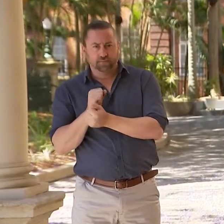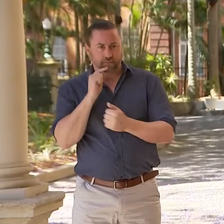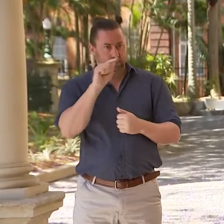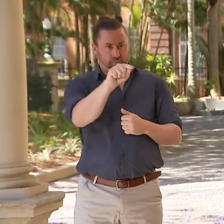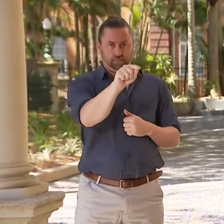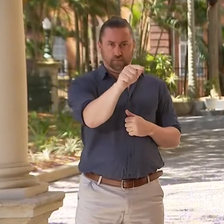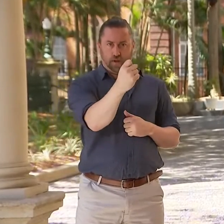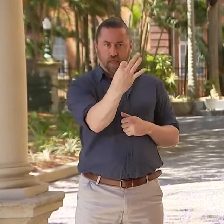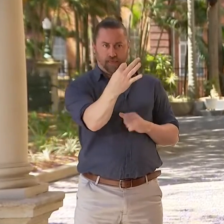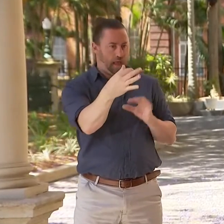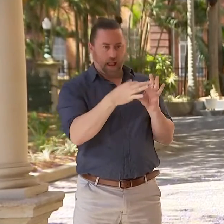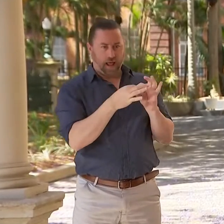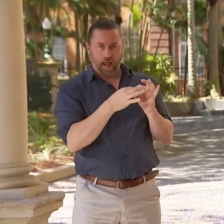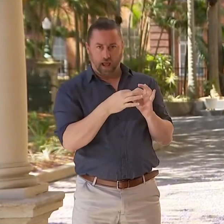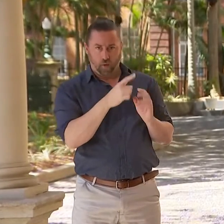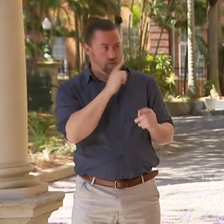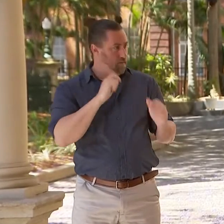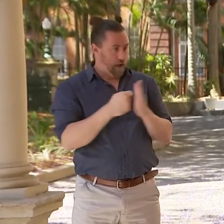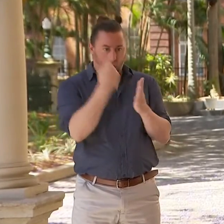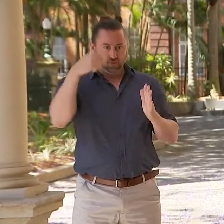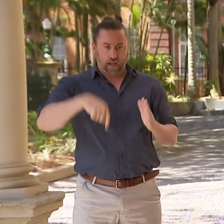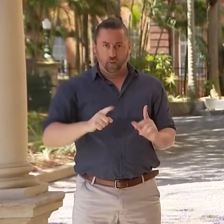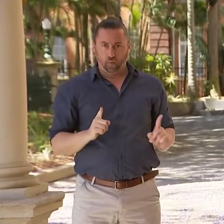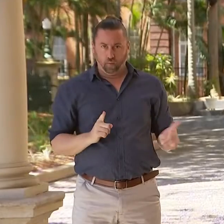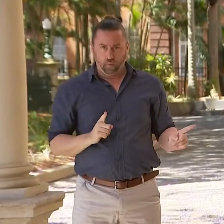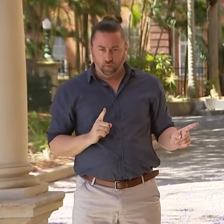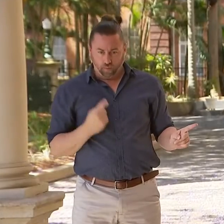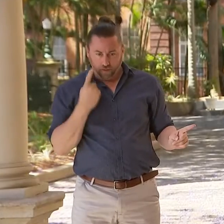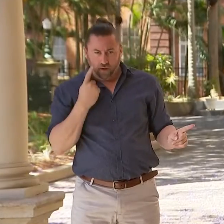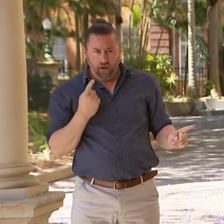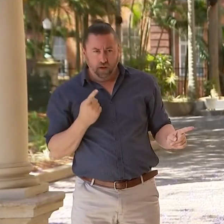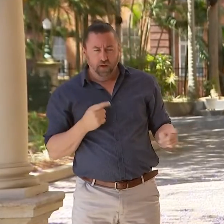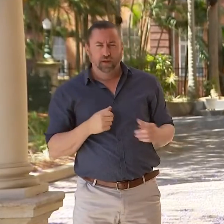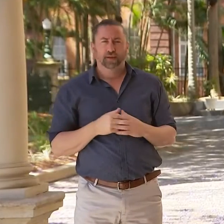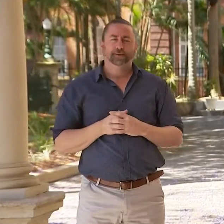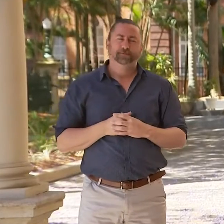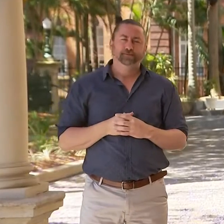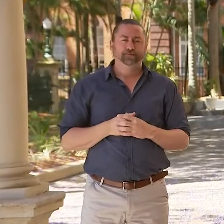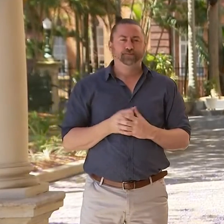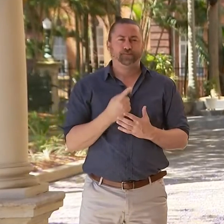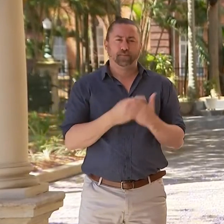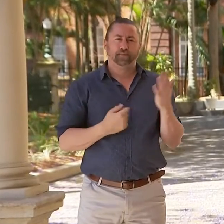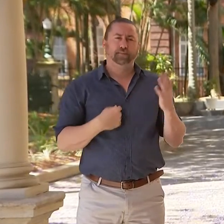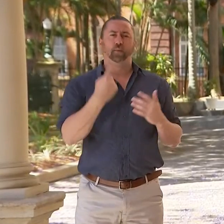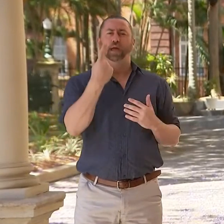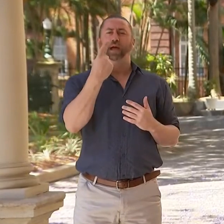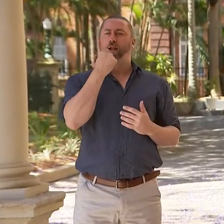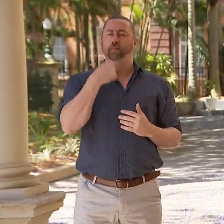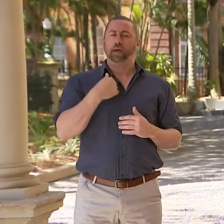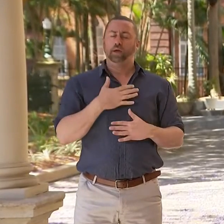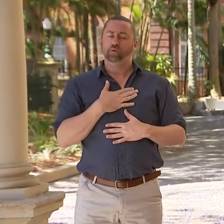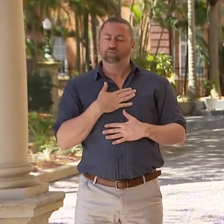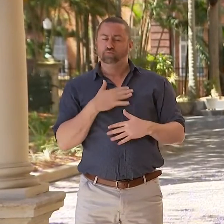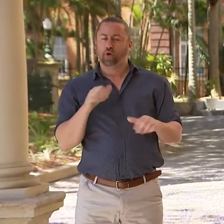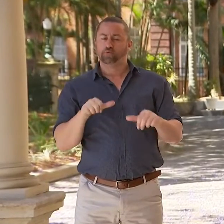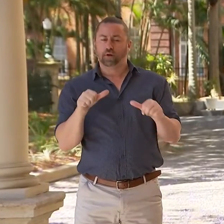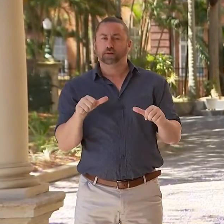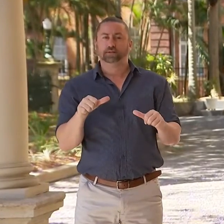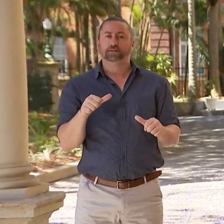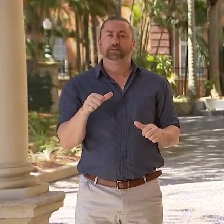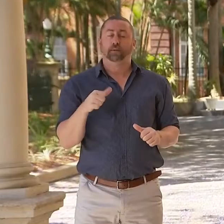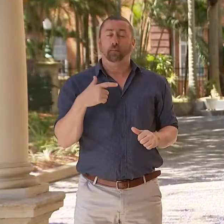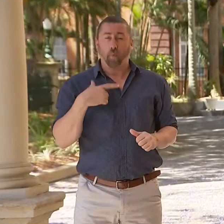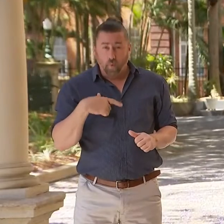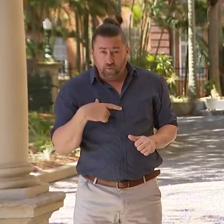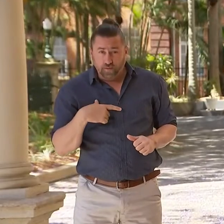case will send us into lockdown. Is that where we're at this point with this case? Well, the only thing that's reassuring me is the amount of